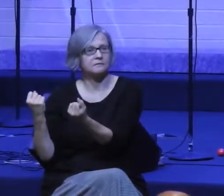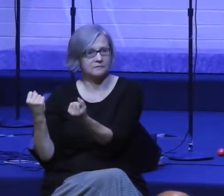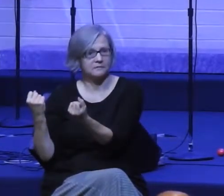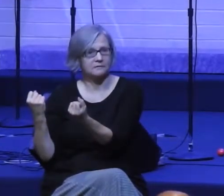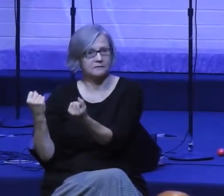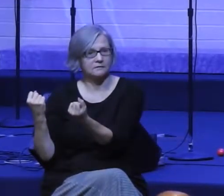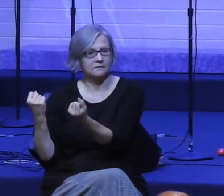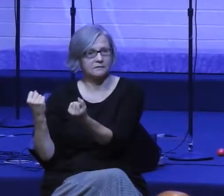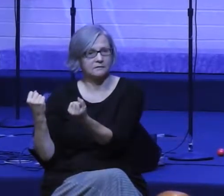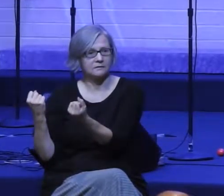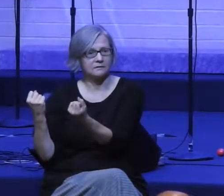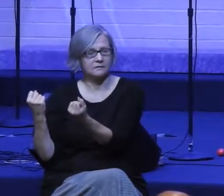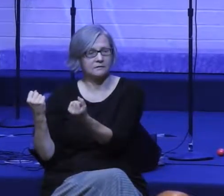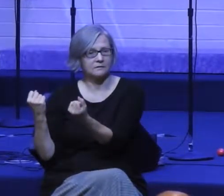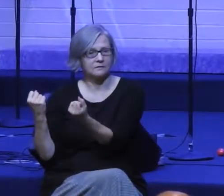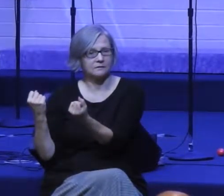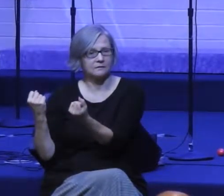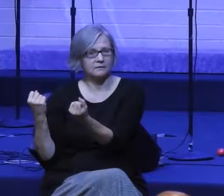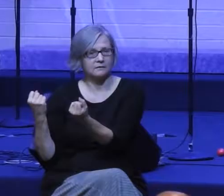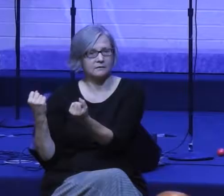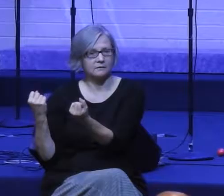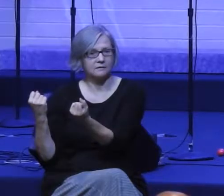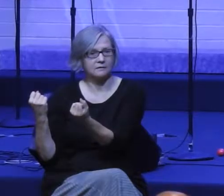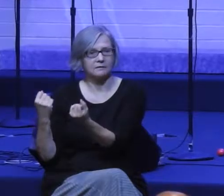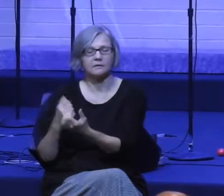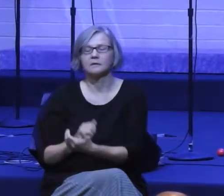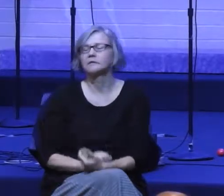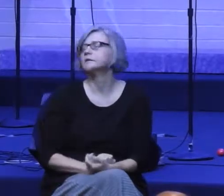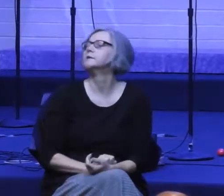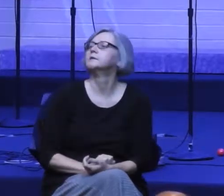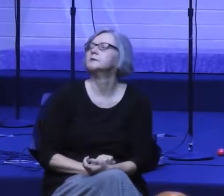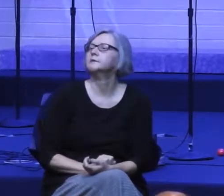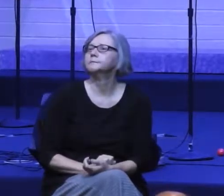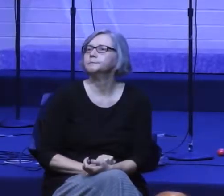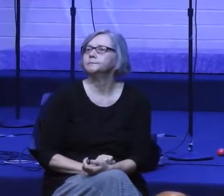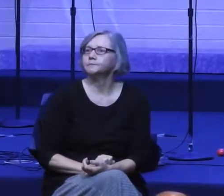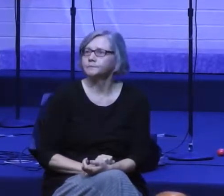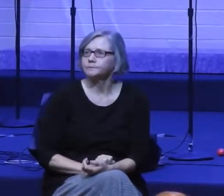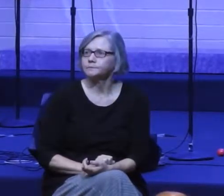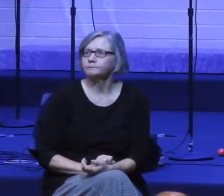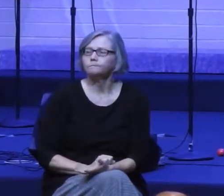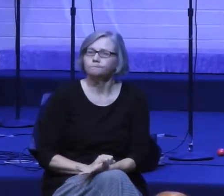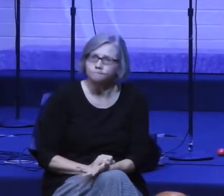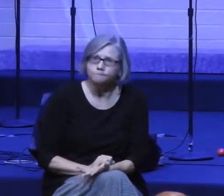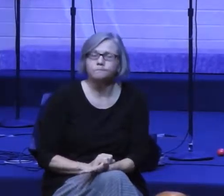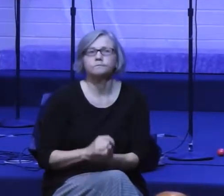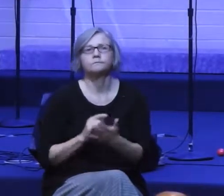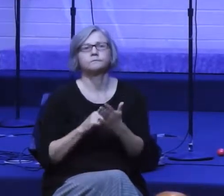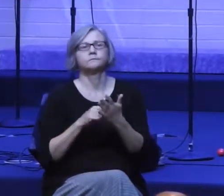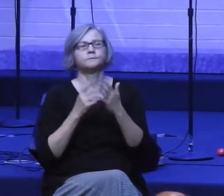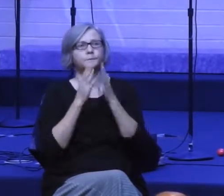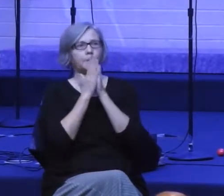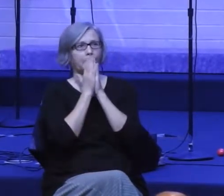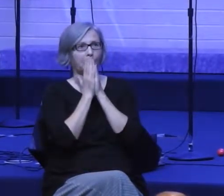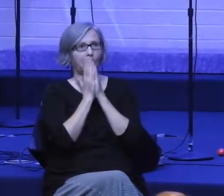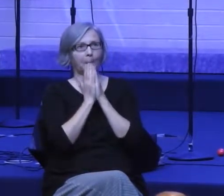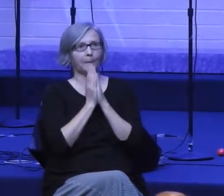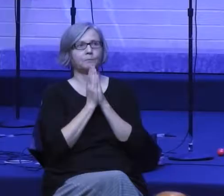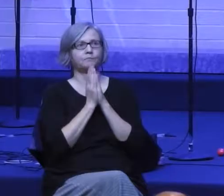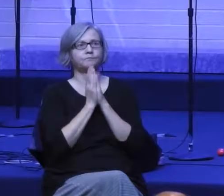love undoes. Whatever sin has broken and wounded in our